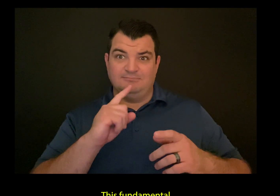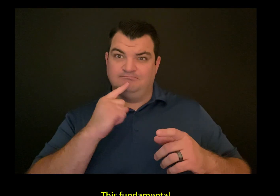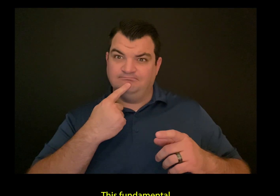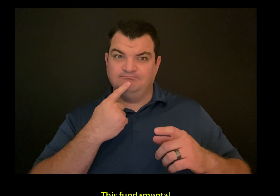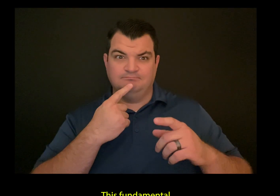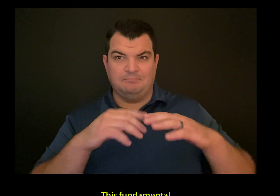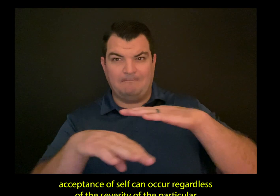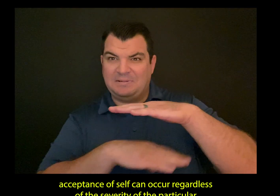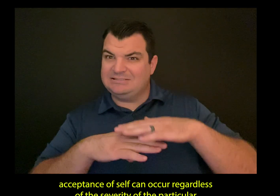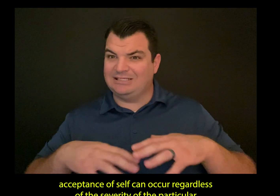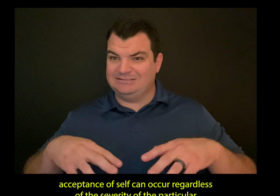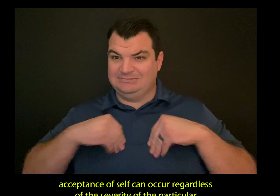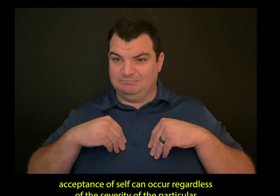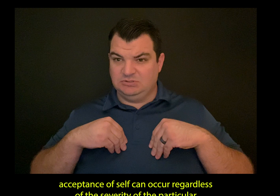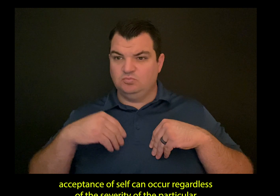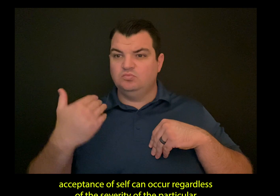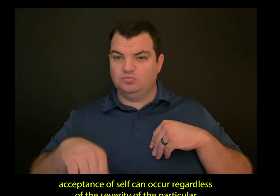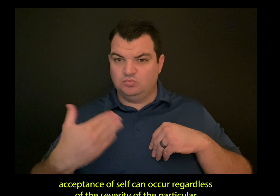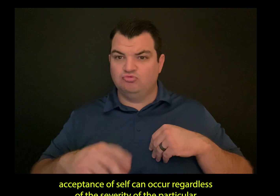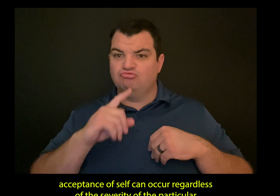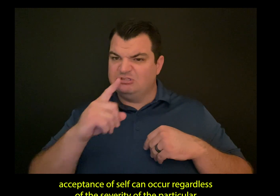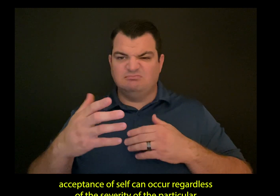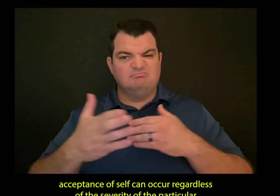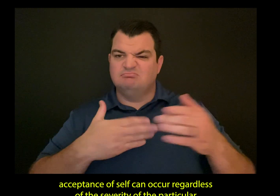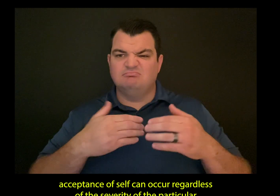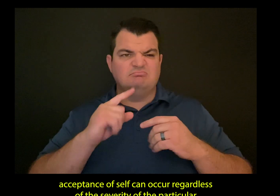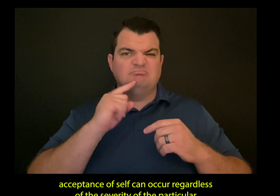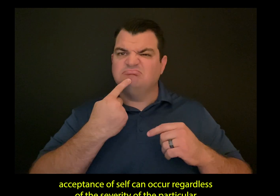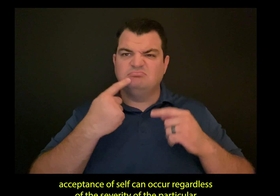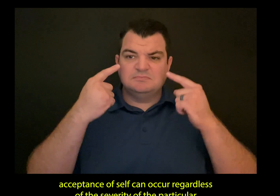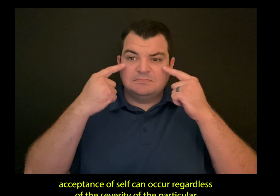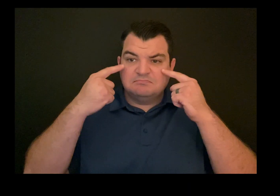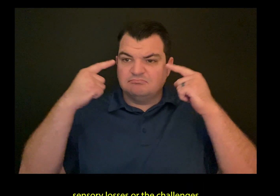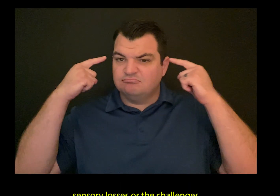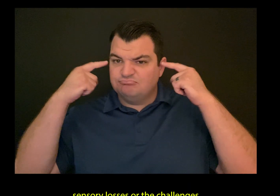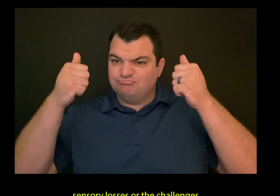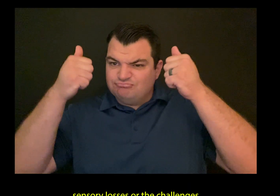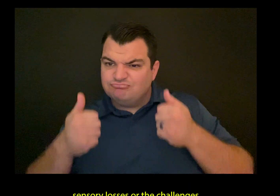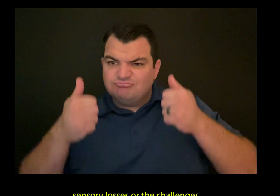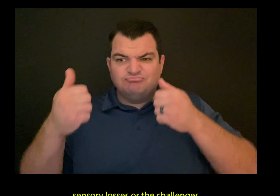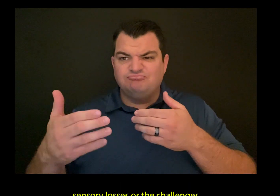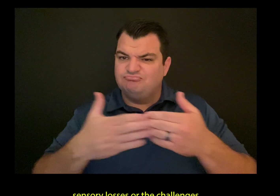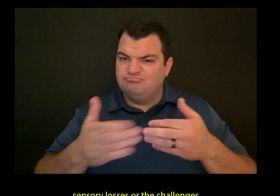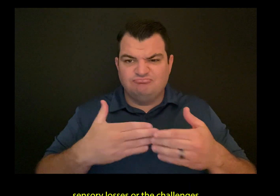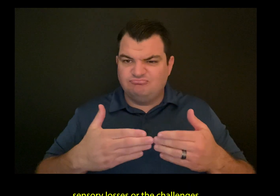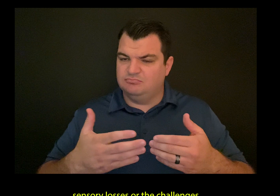This fundamental acceptance of self can occur regardless of the severity of the particular sensory losses or the